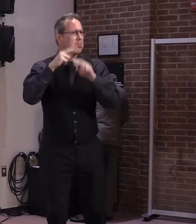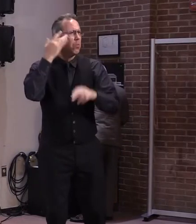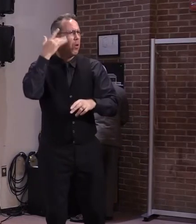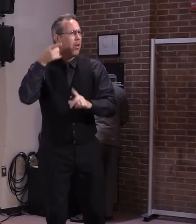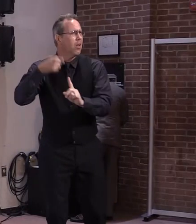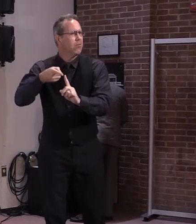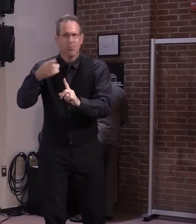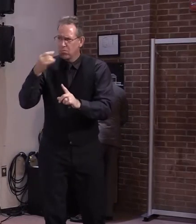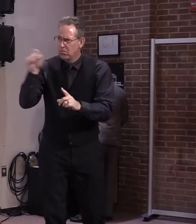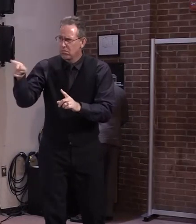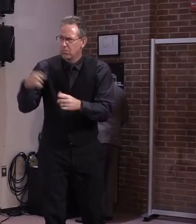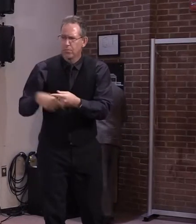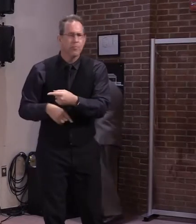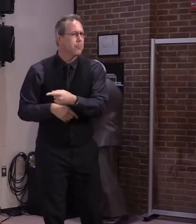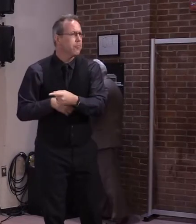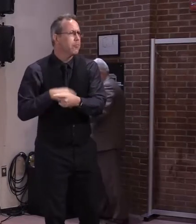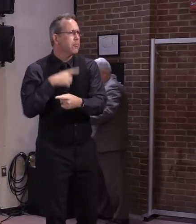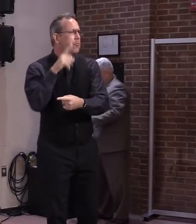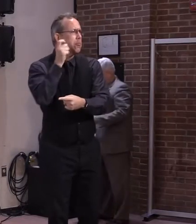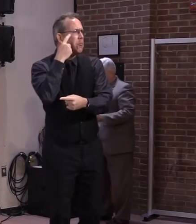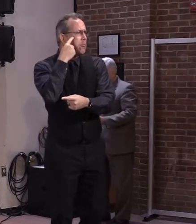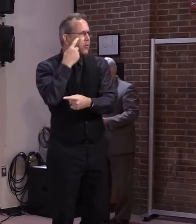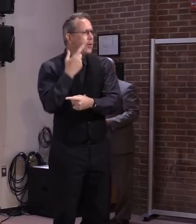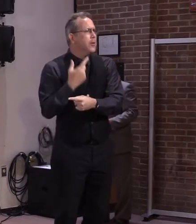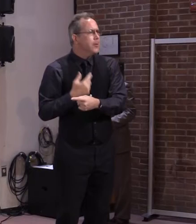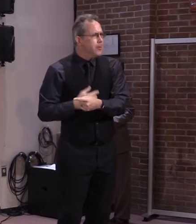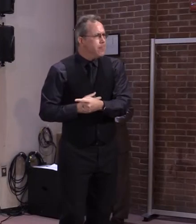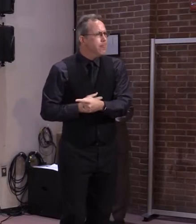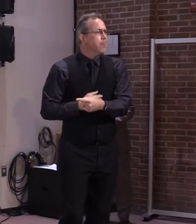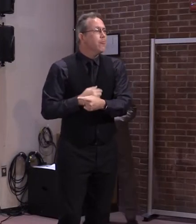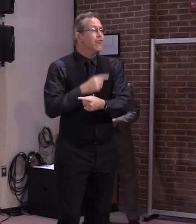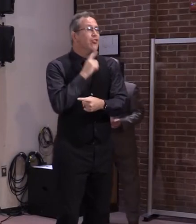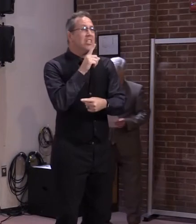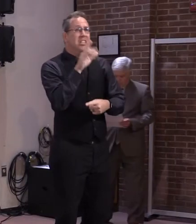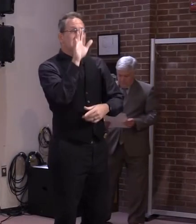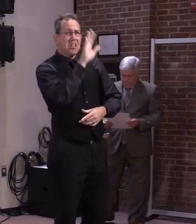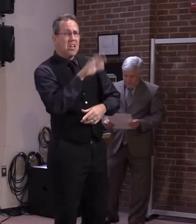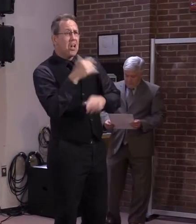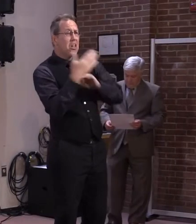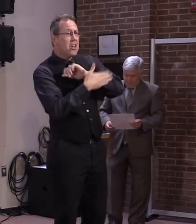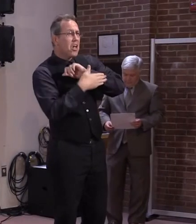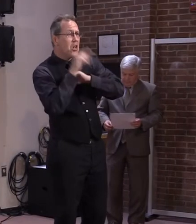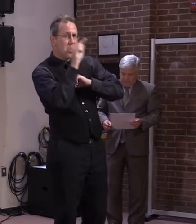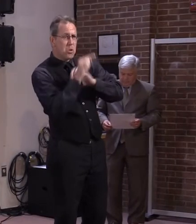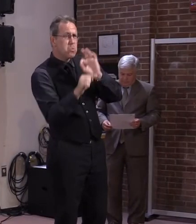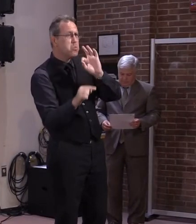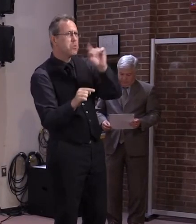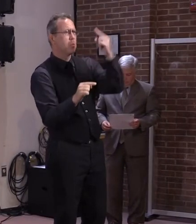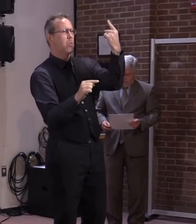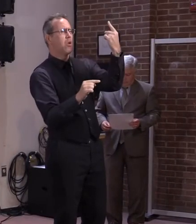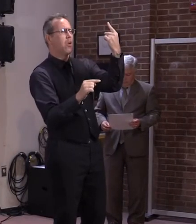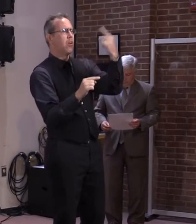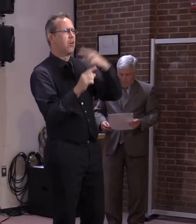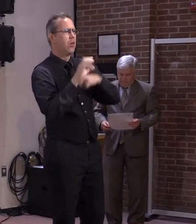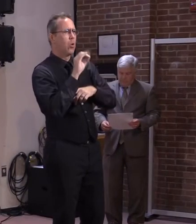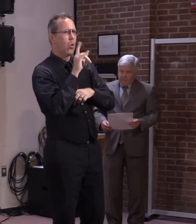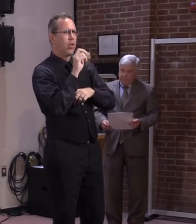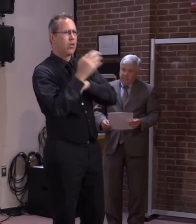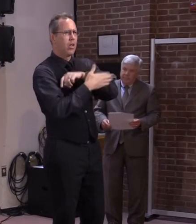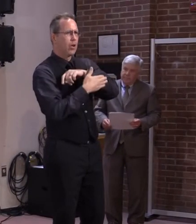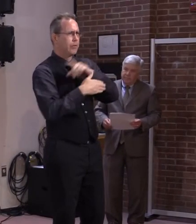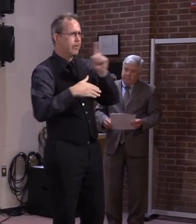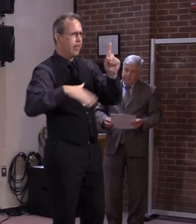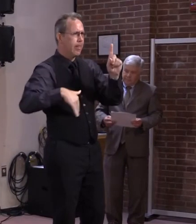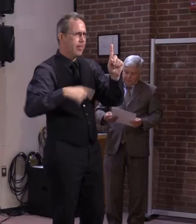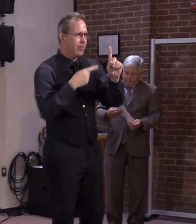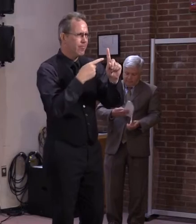rates around the state and see that there's a higher population of unvaccinated up in the Northeast Kingdom than there